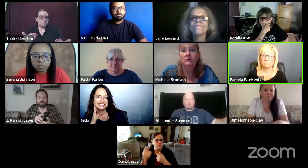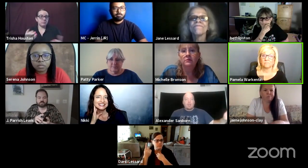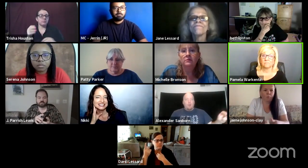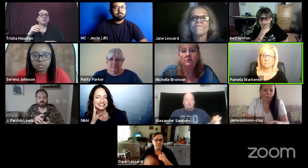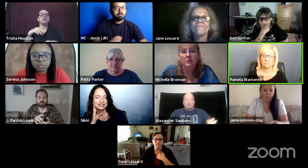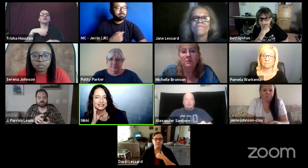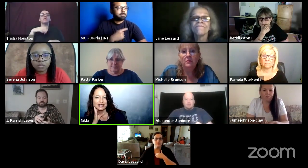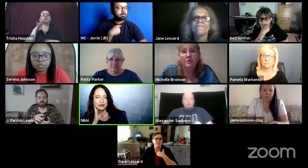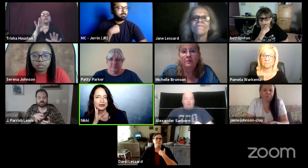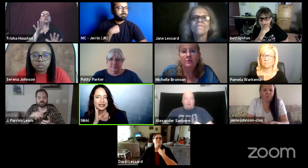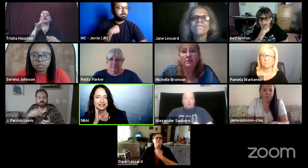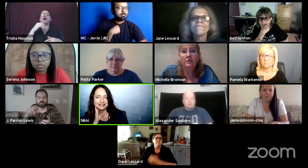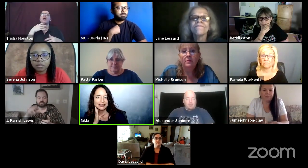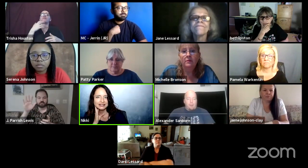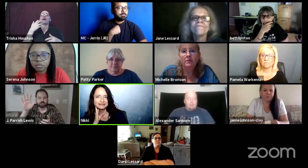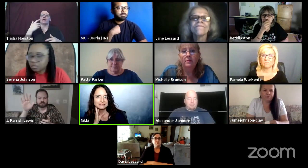This is Trish. I think we'll go ahead and start.